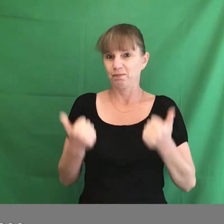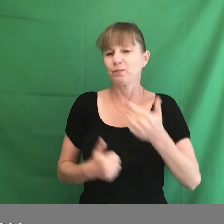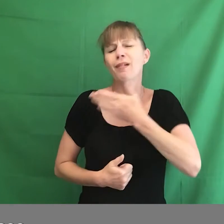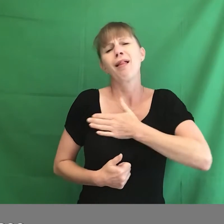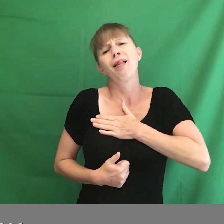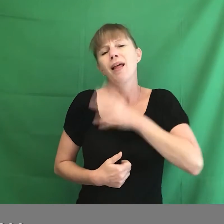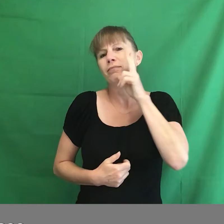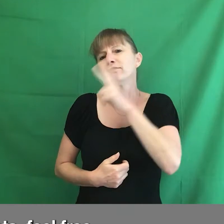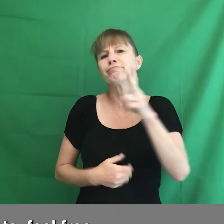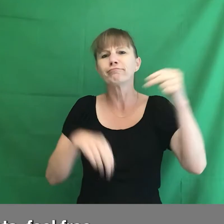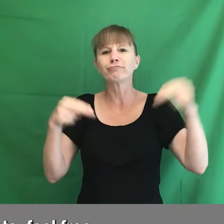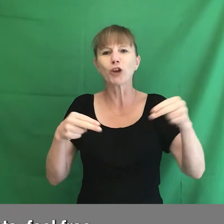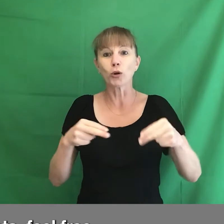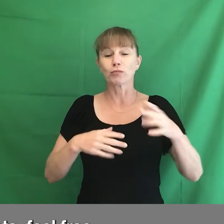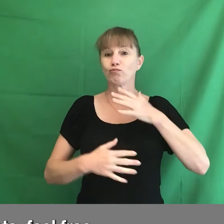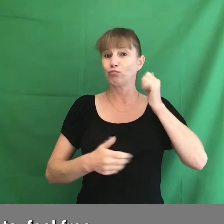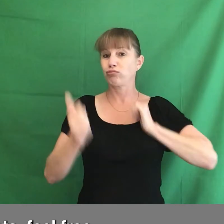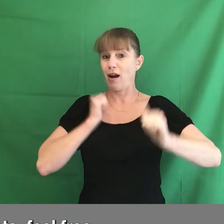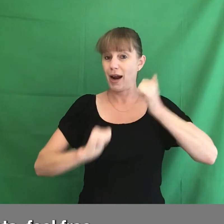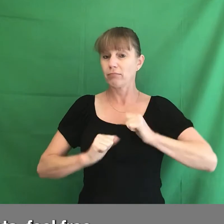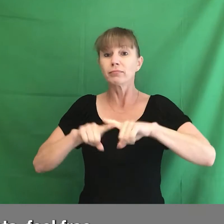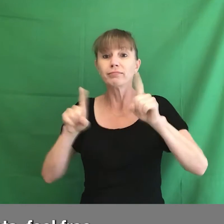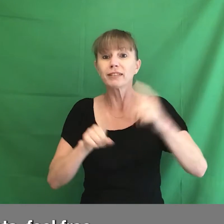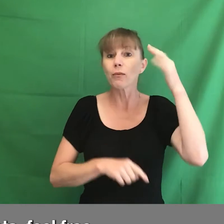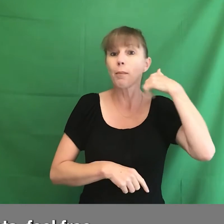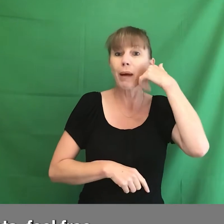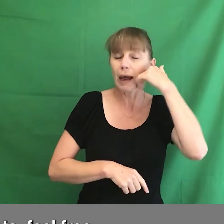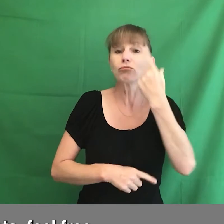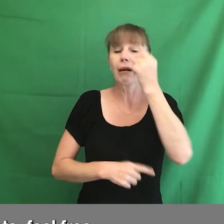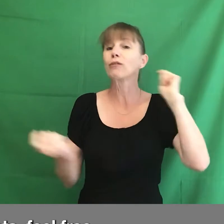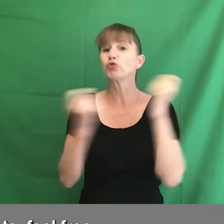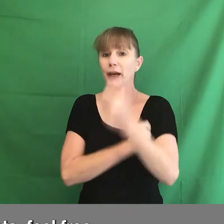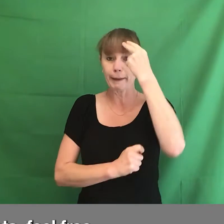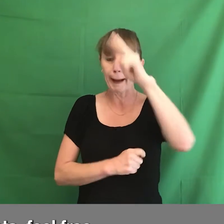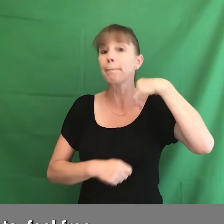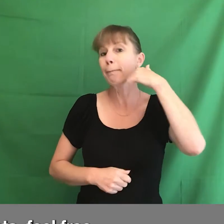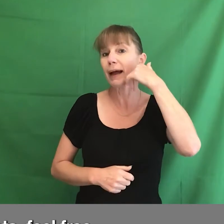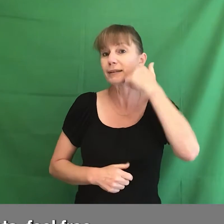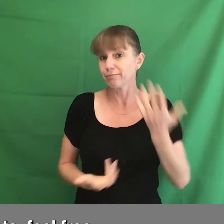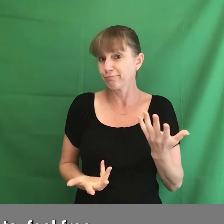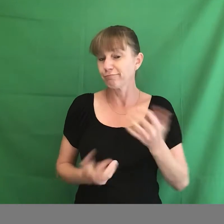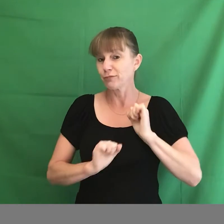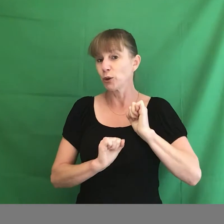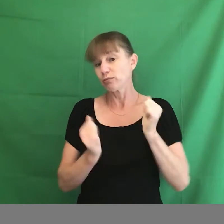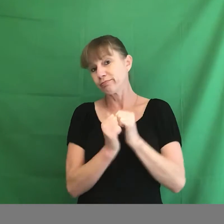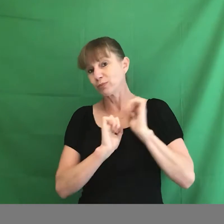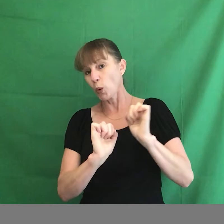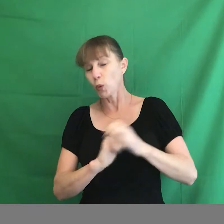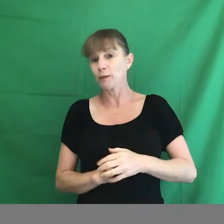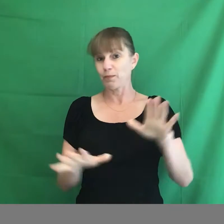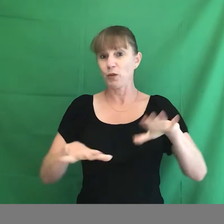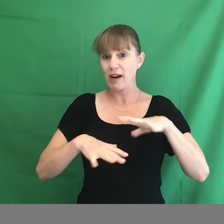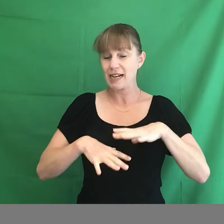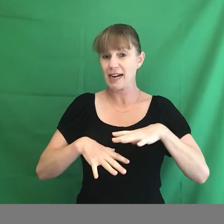dogs at Pride. If you have different pets, feel free to change it to be about your own pet. So let's have a go at